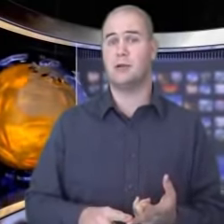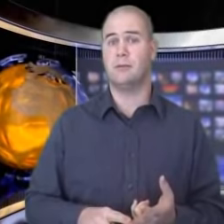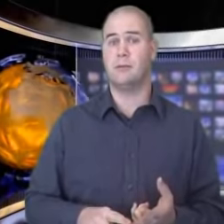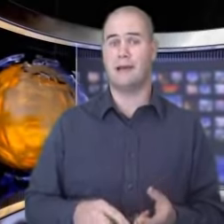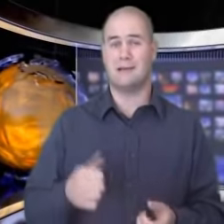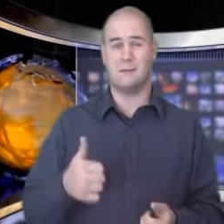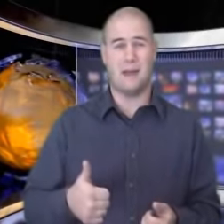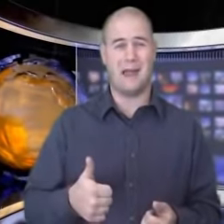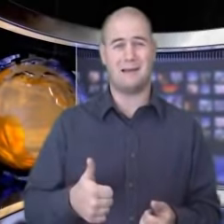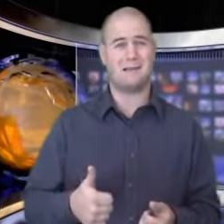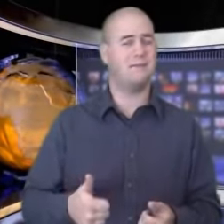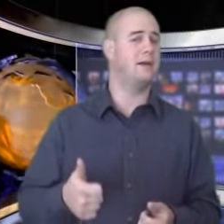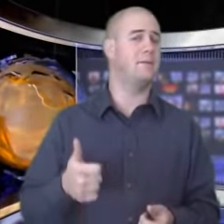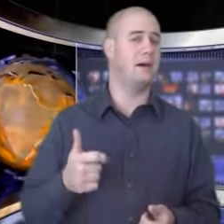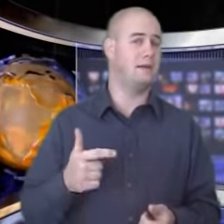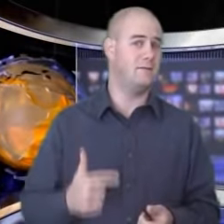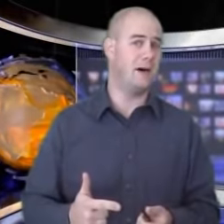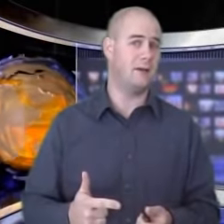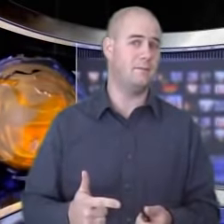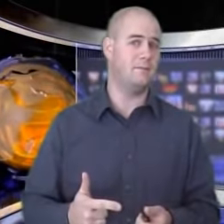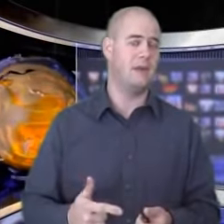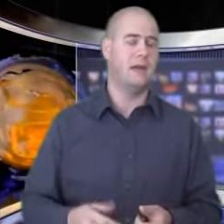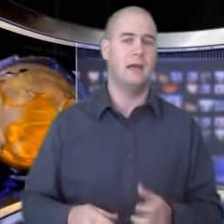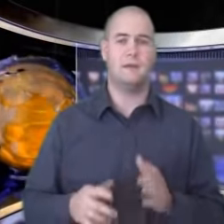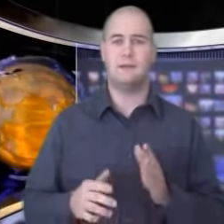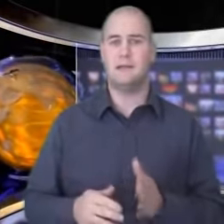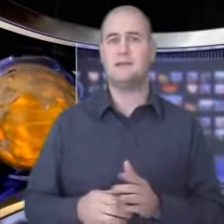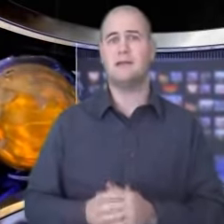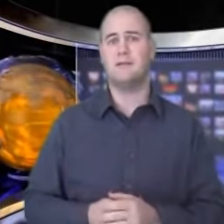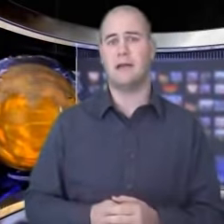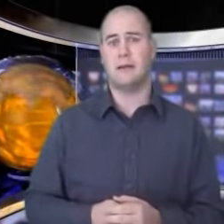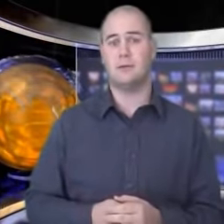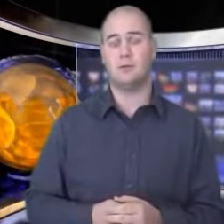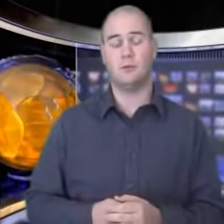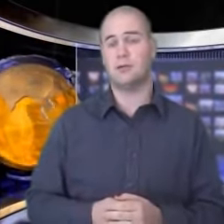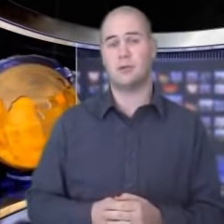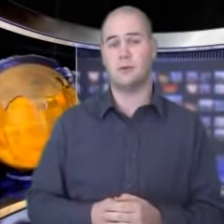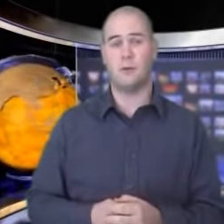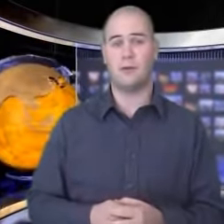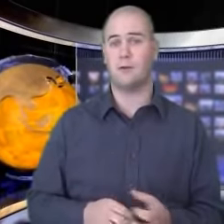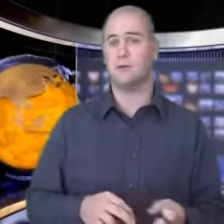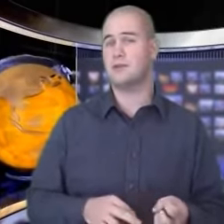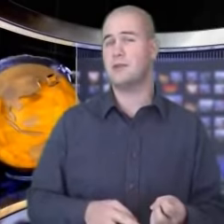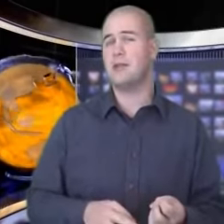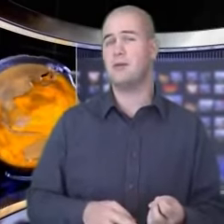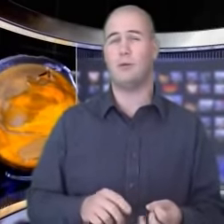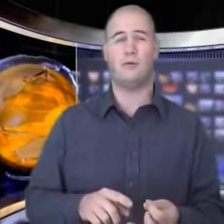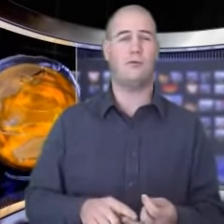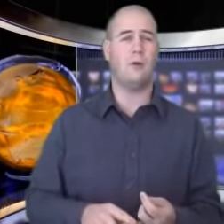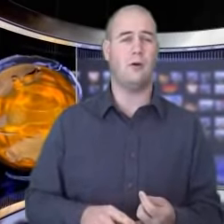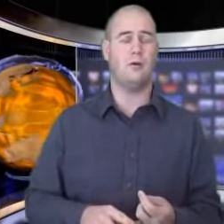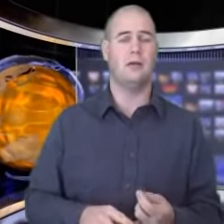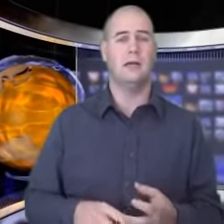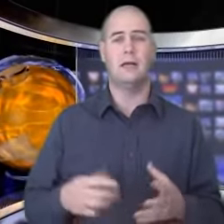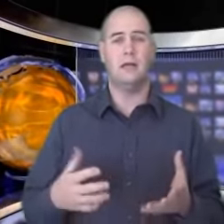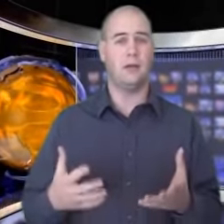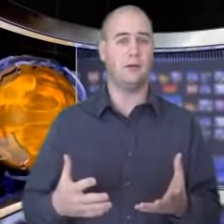by its mass divided by its volume, and the density of an object will determine whether it will sink or float in another